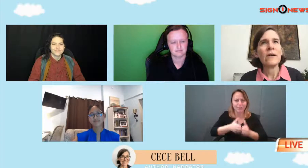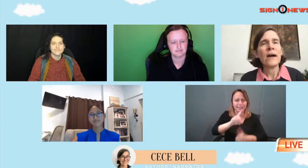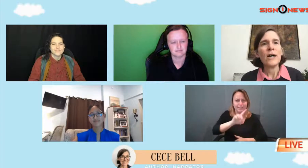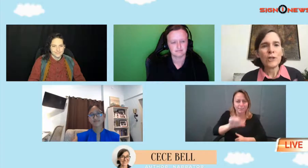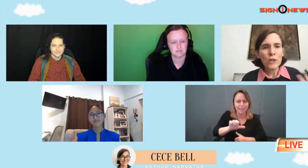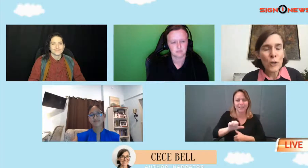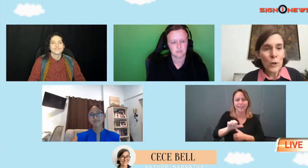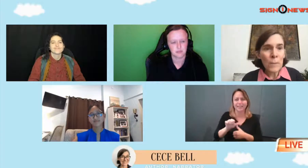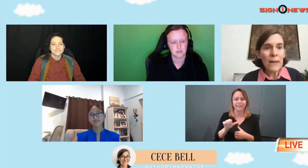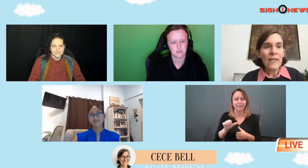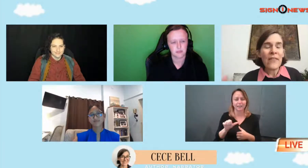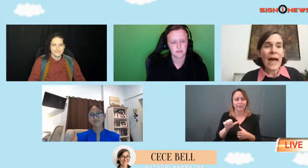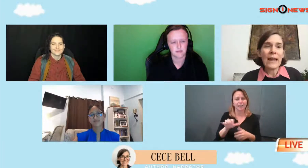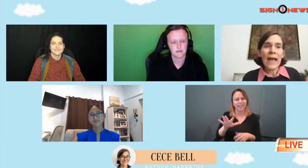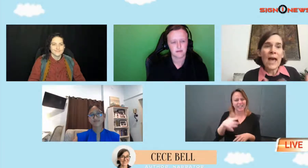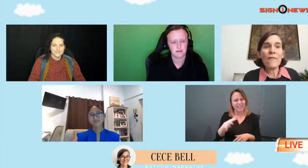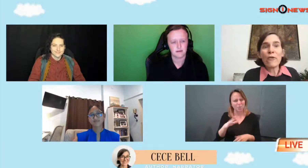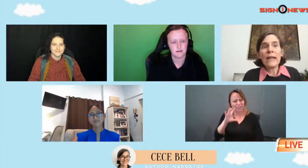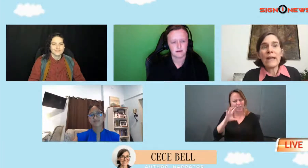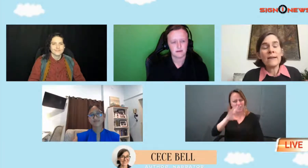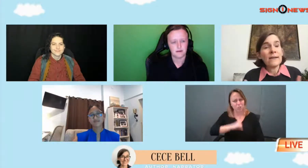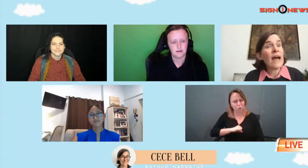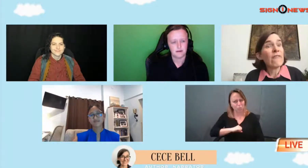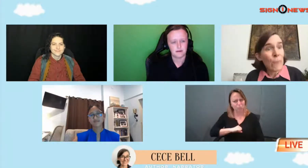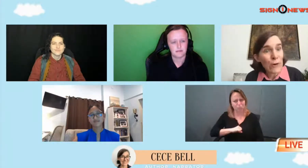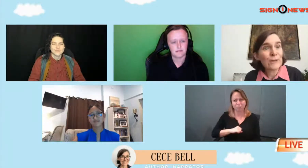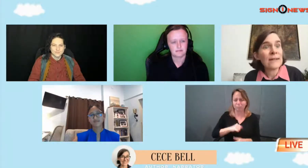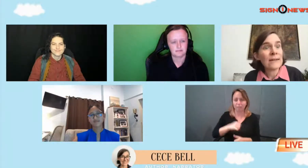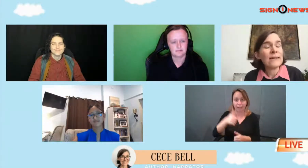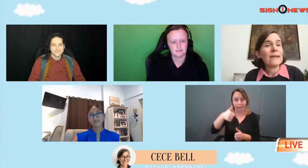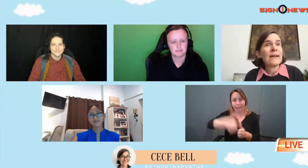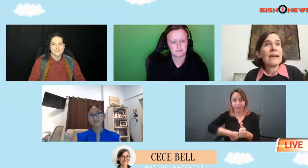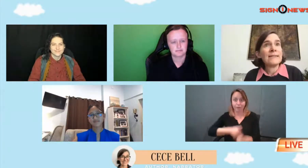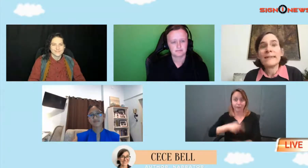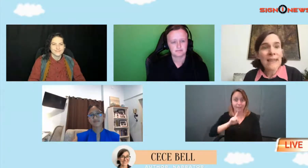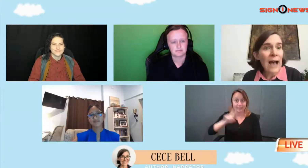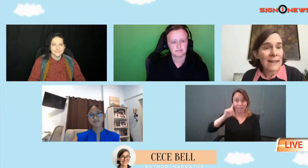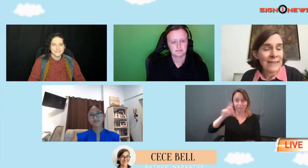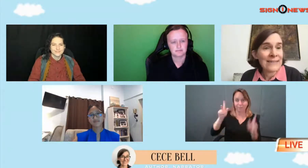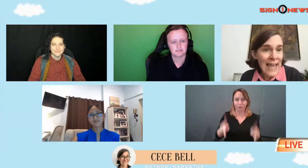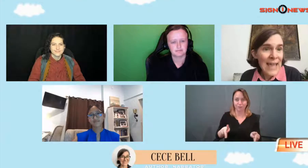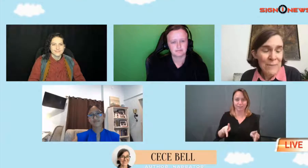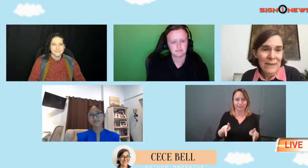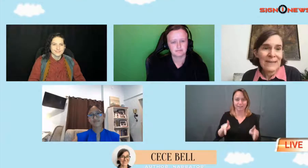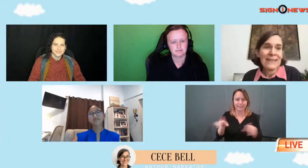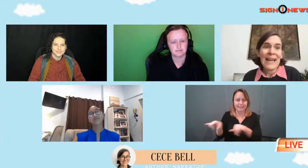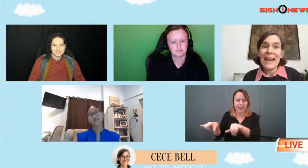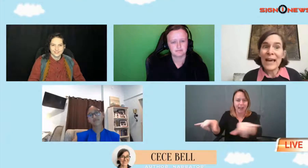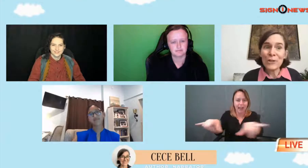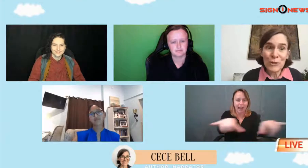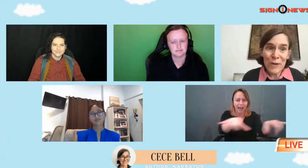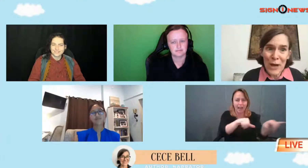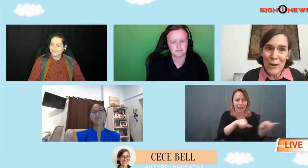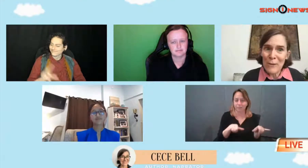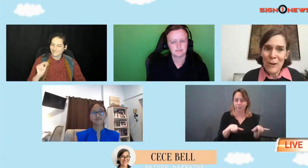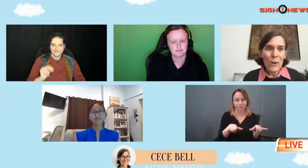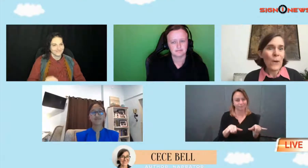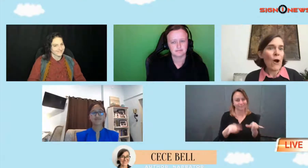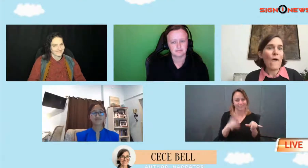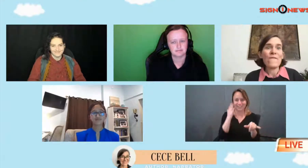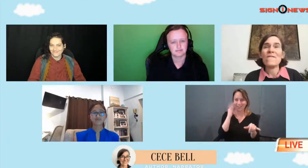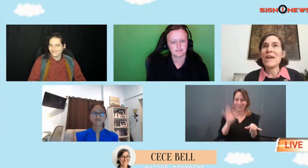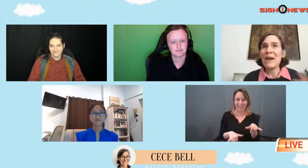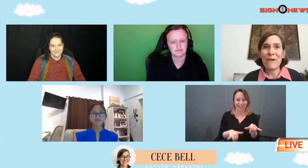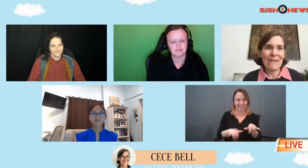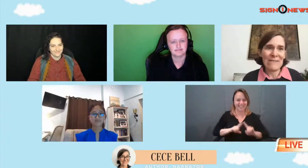of assume that every deaf person is exactly the same. And as you know,